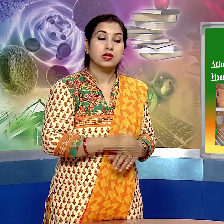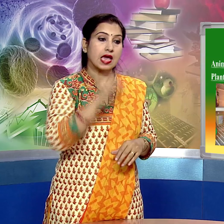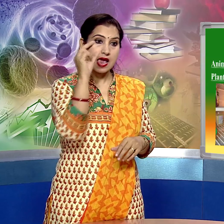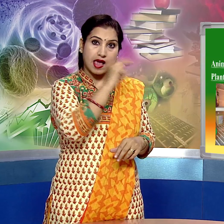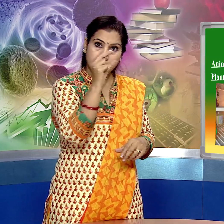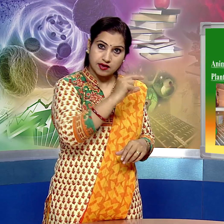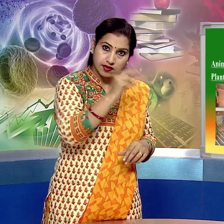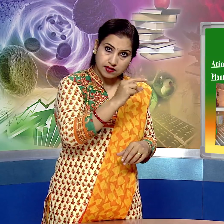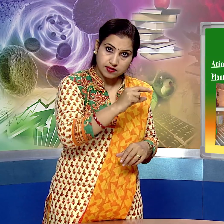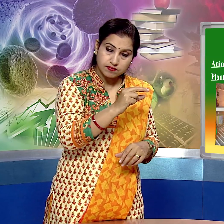eggs,